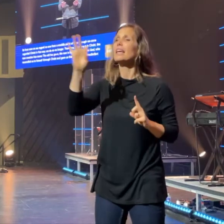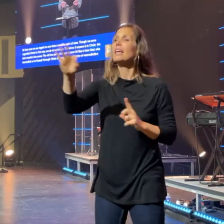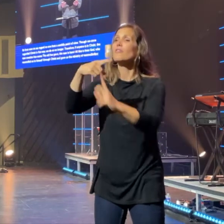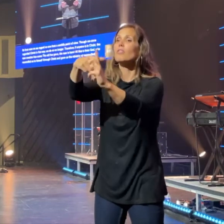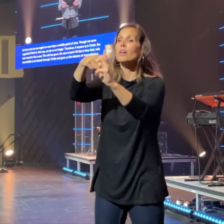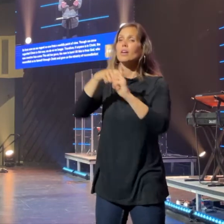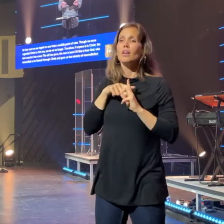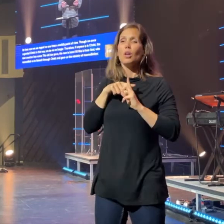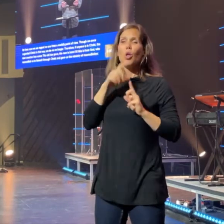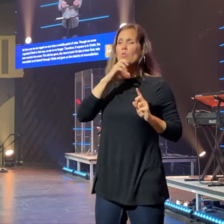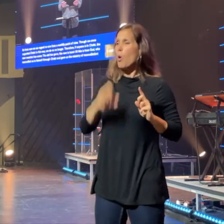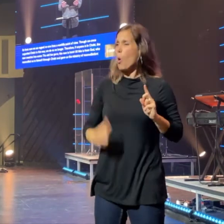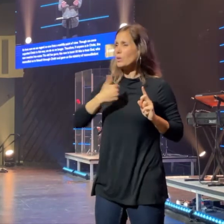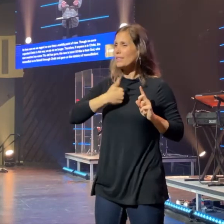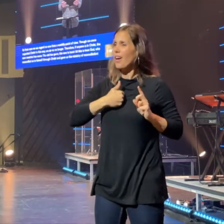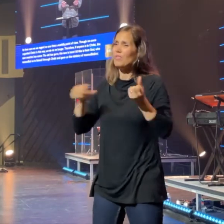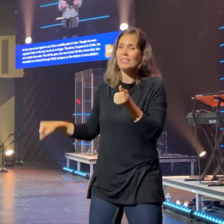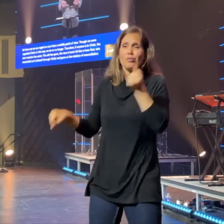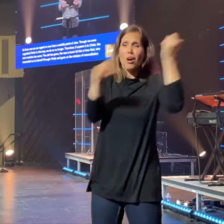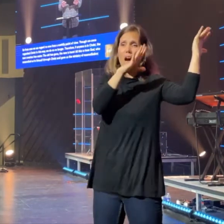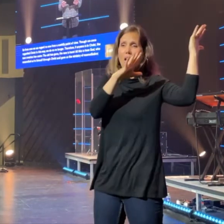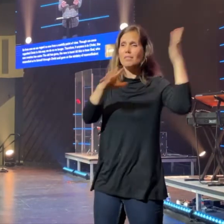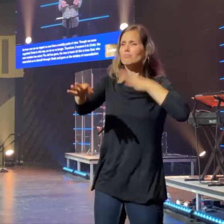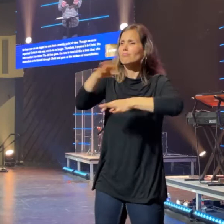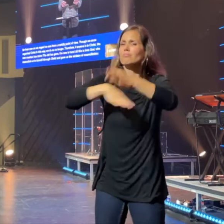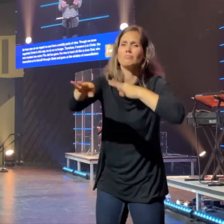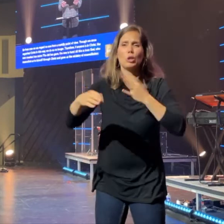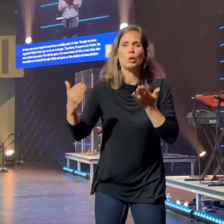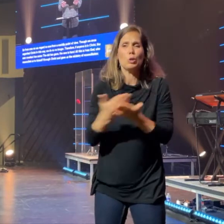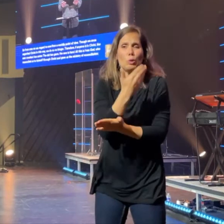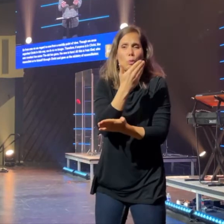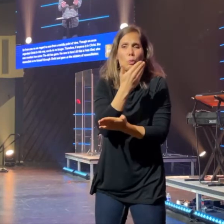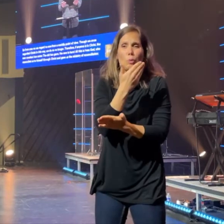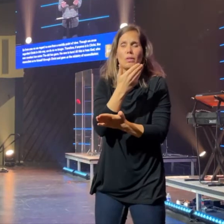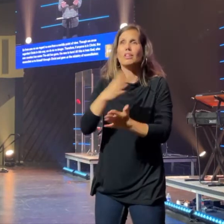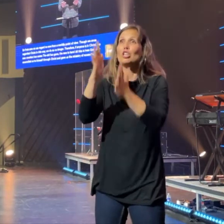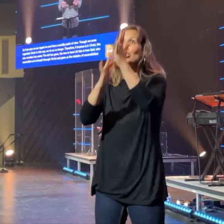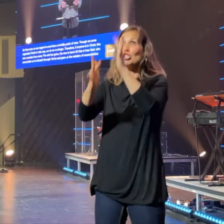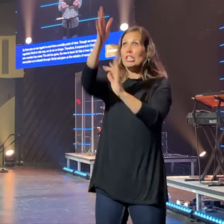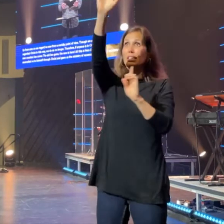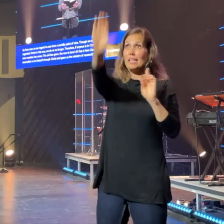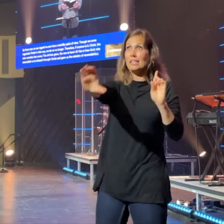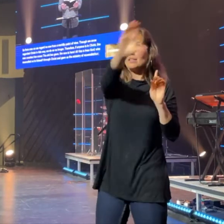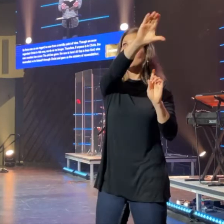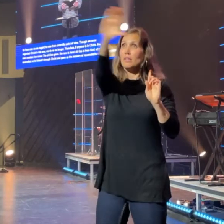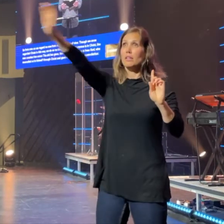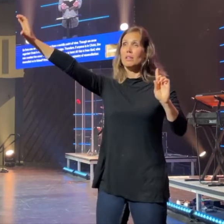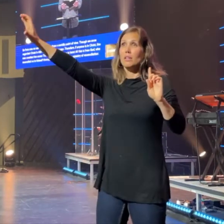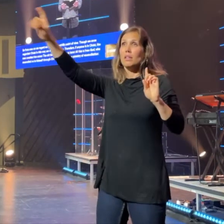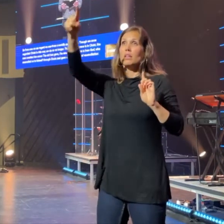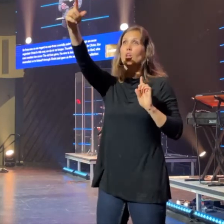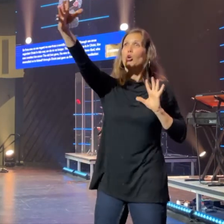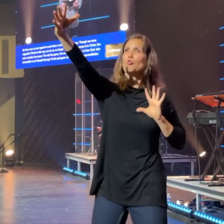is here. All this is from God, who reconciled us to himself through Christ and gave us the ministry